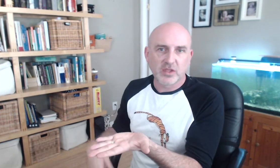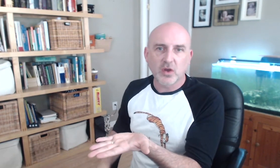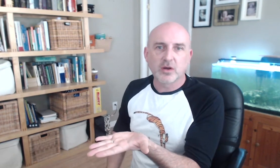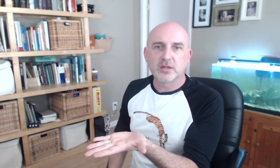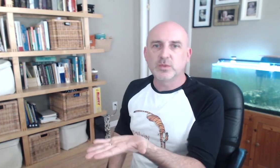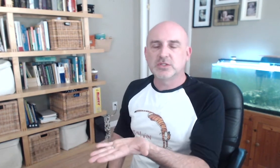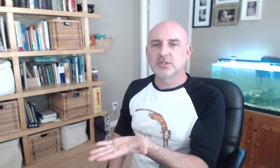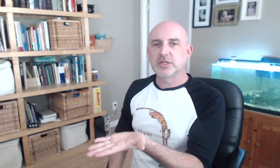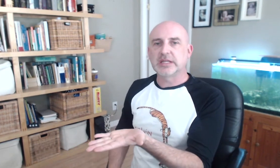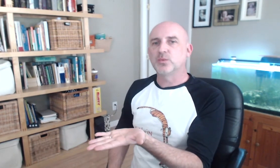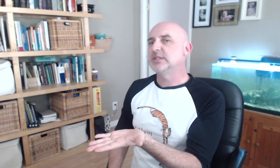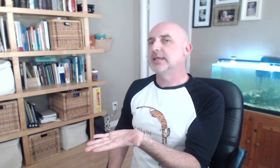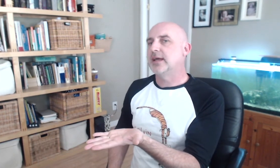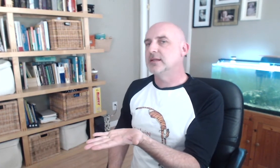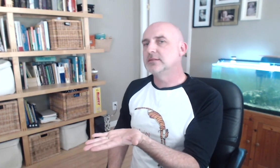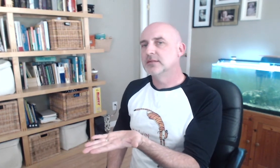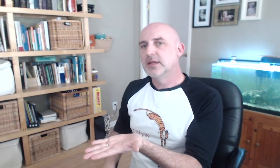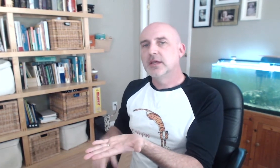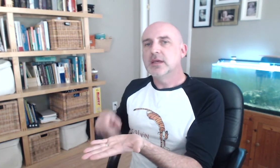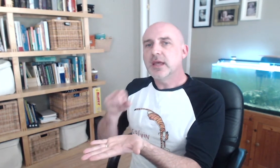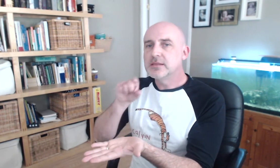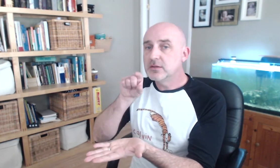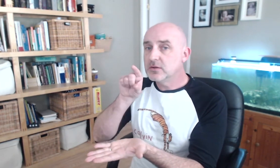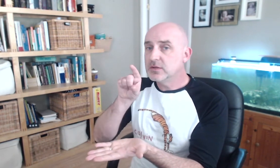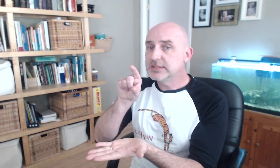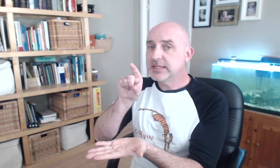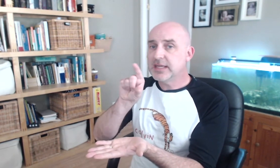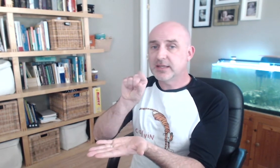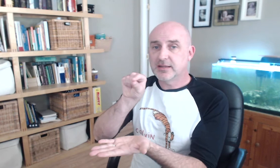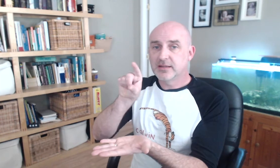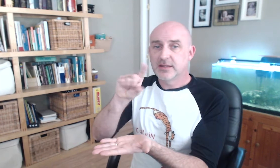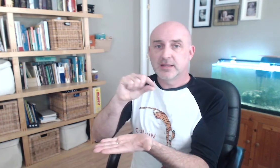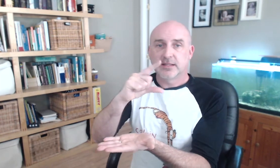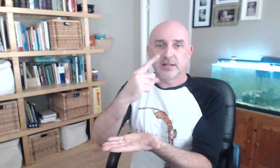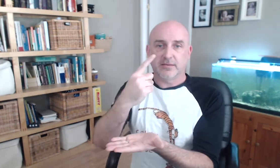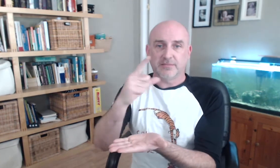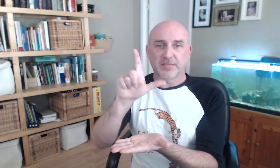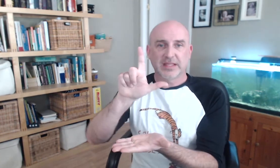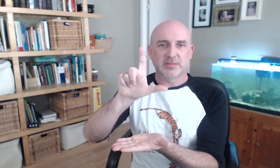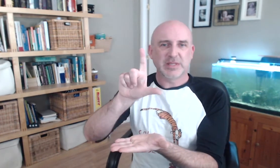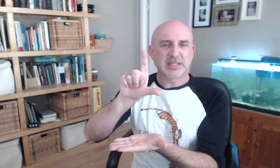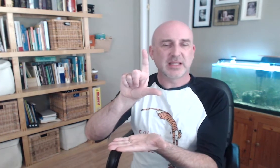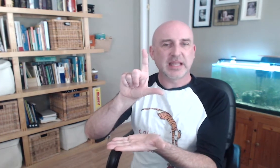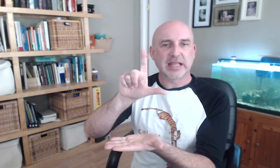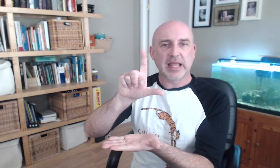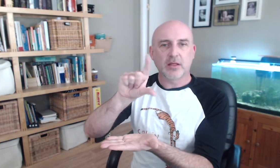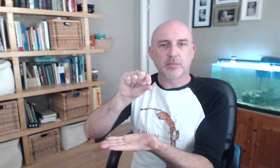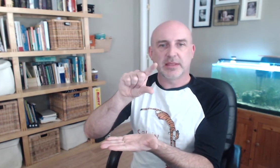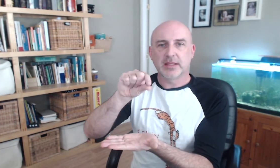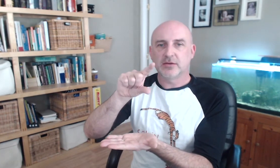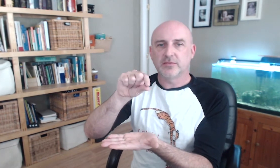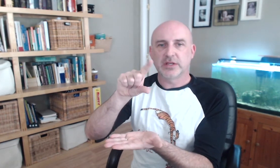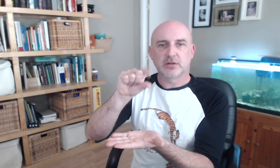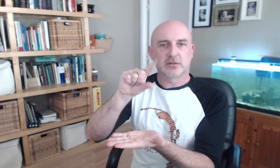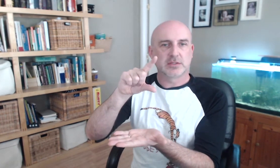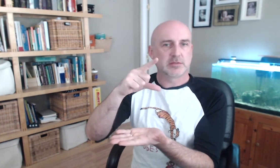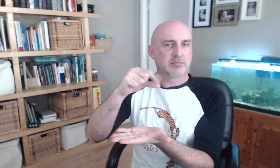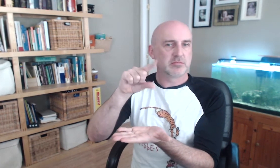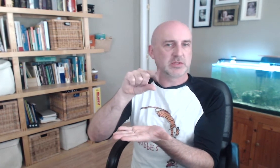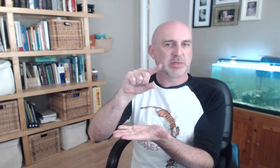yard in which the chicken resides. And then you're going to take, it's basically like an L, but then your fingers just pinch